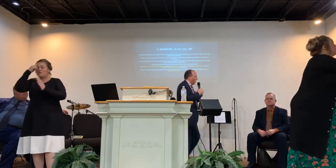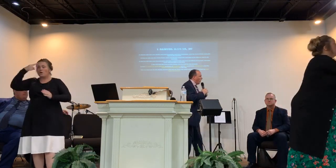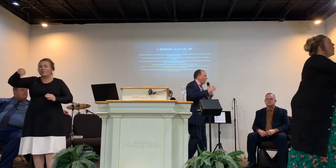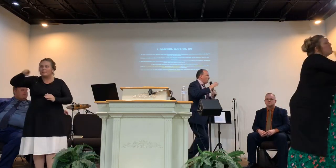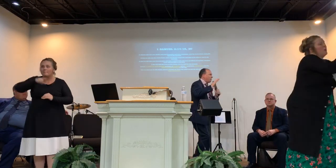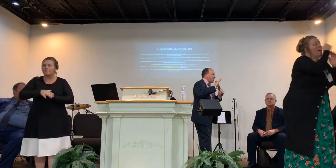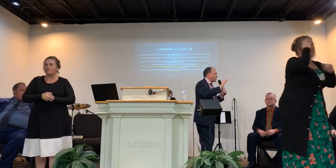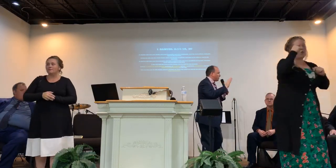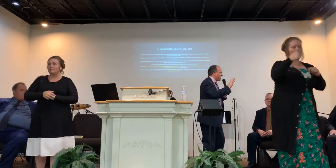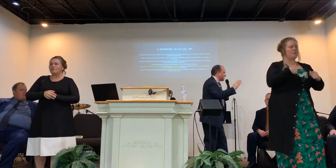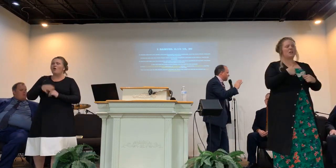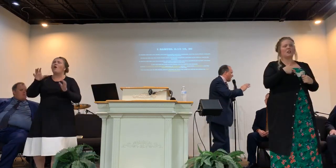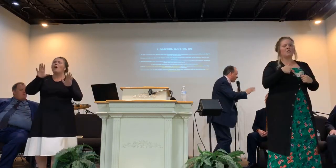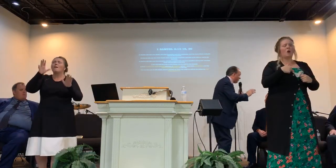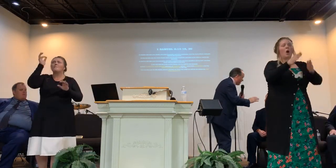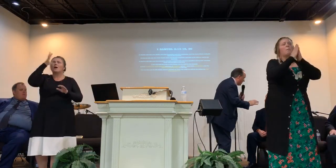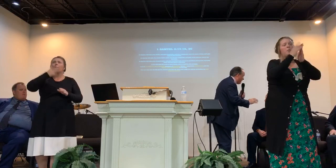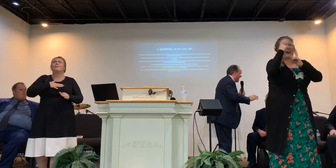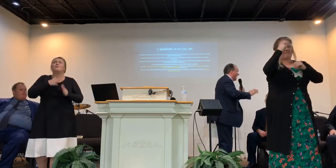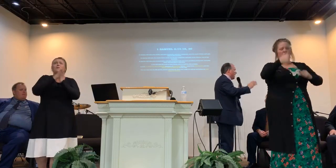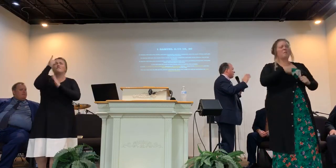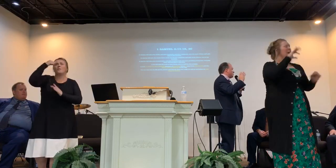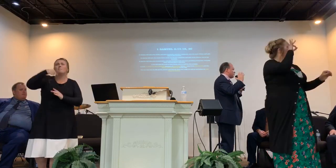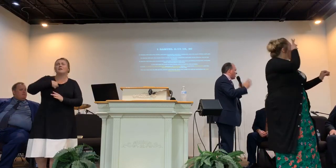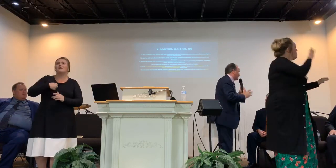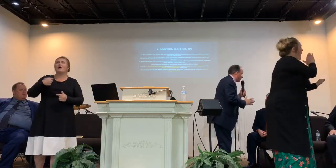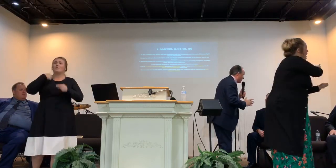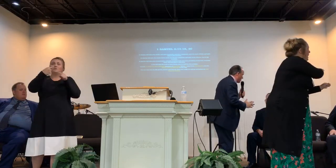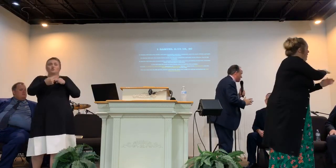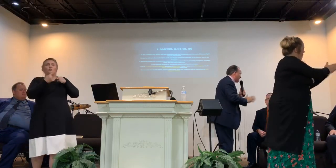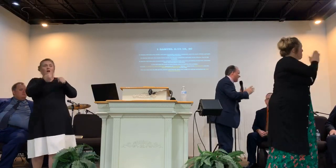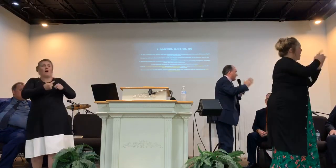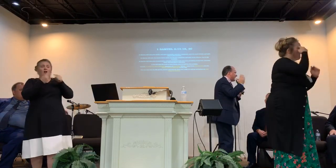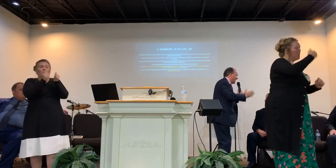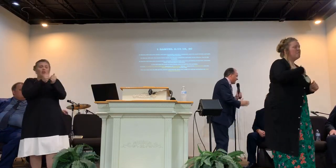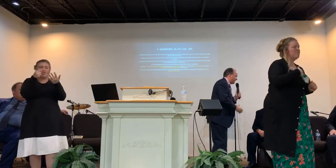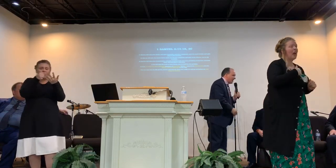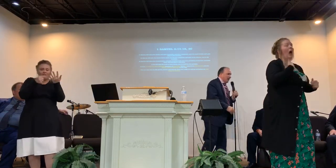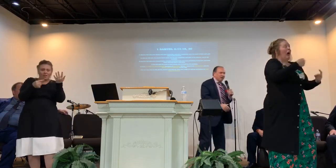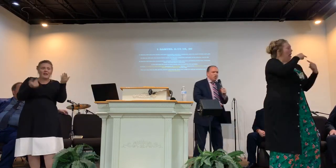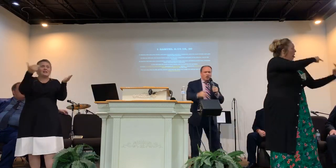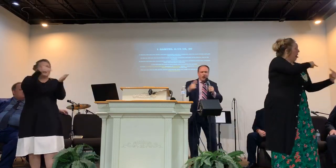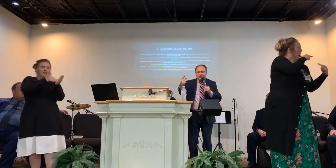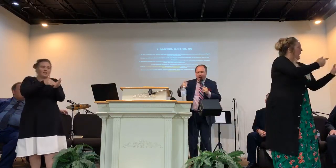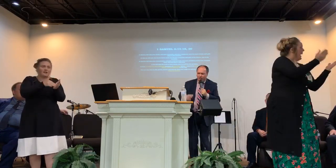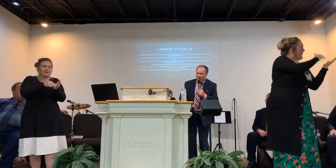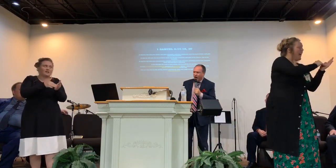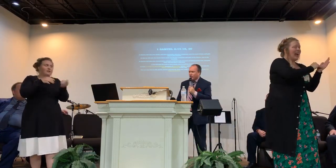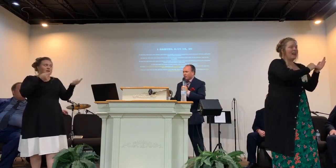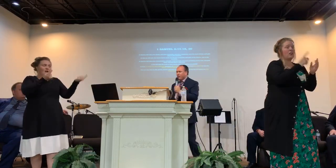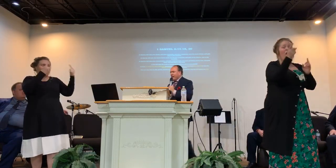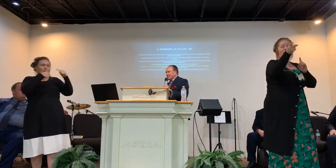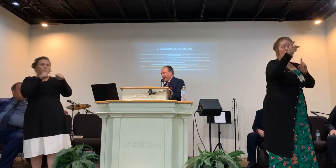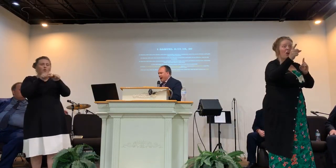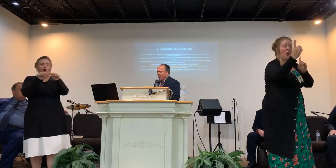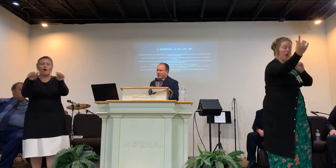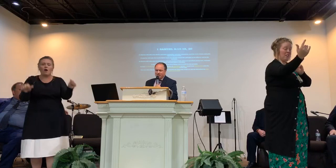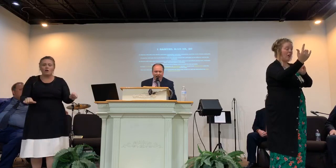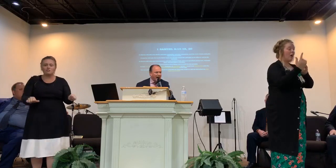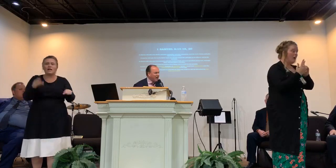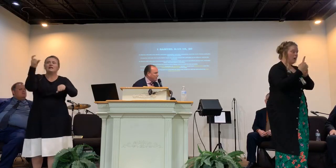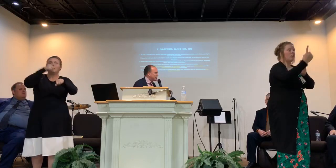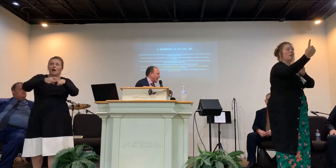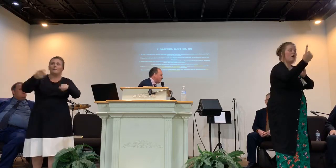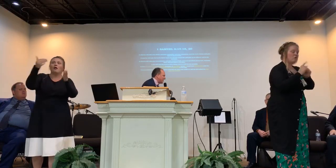them. Oh, pastor, please pray for me. I'm struggling with this thing again. And you come down to the altar time